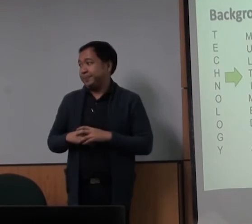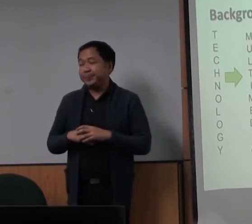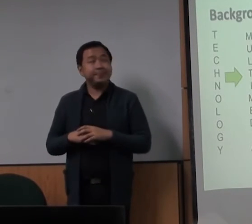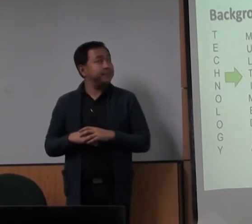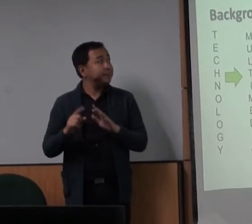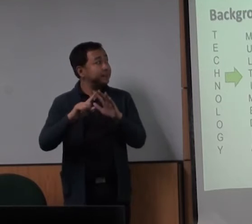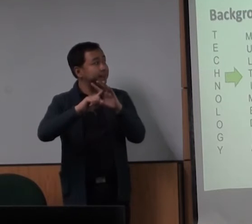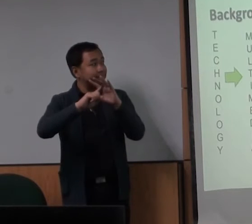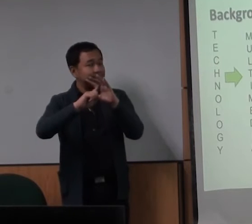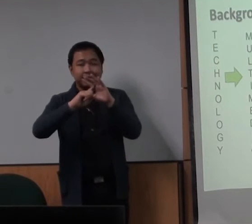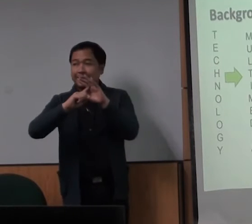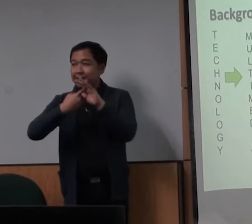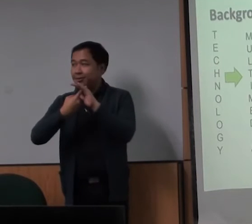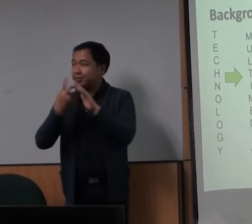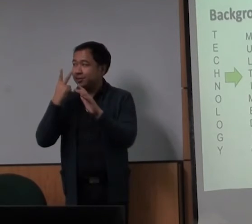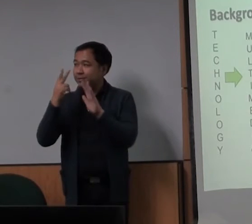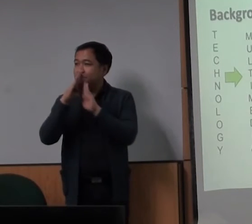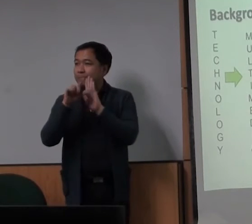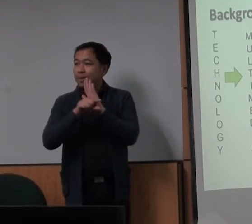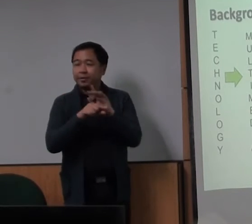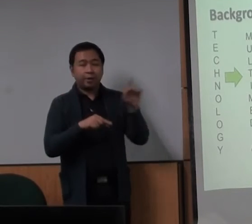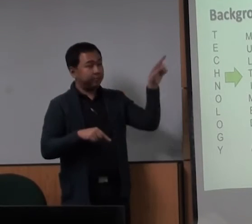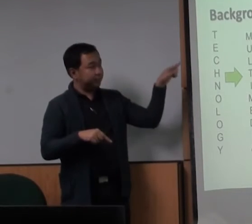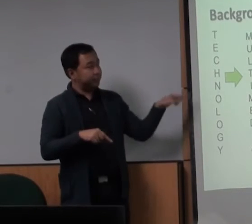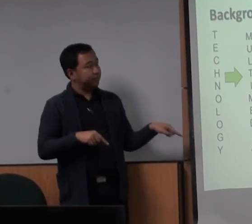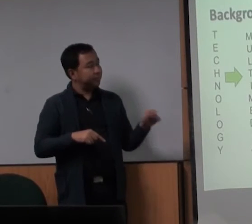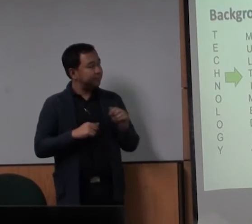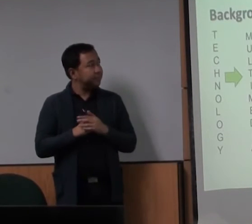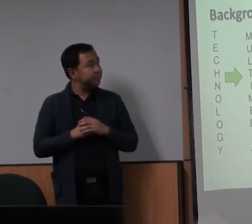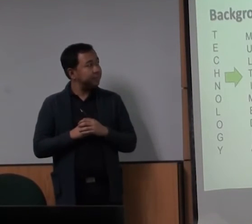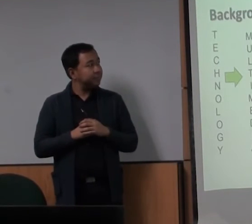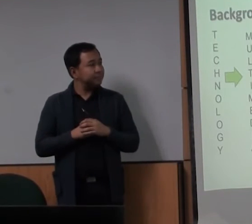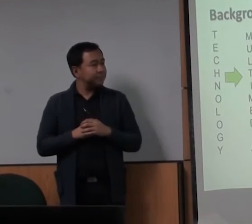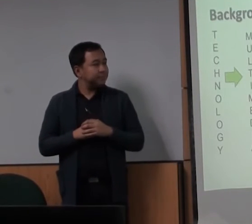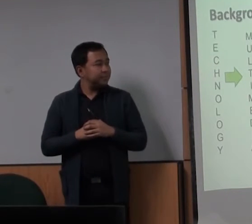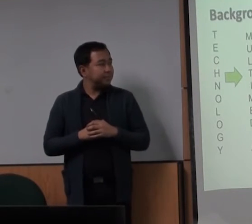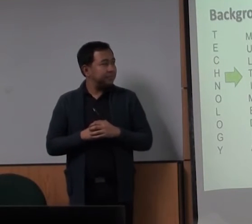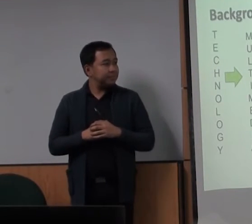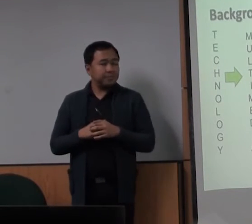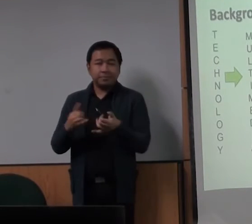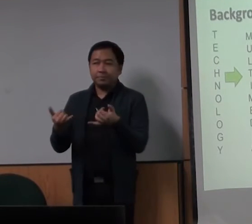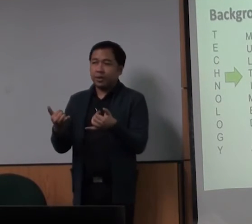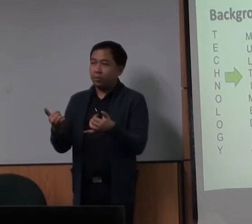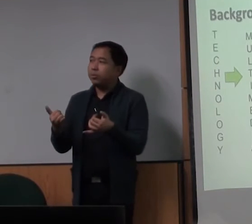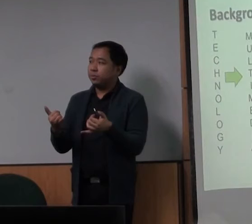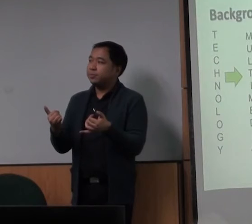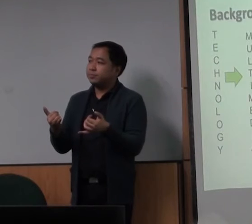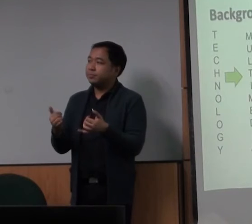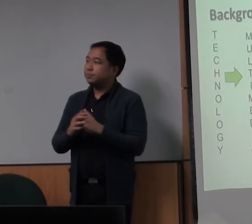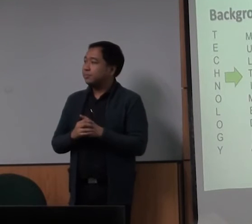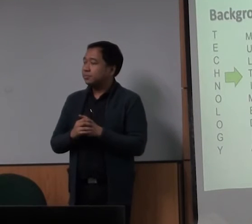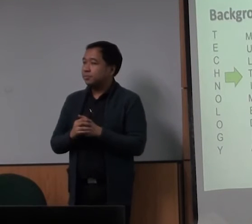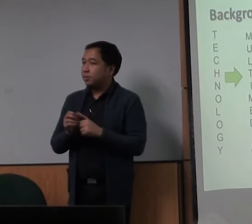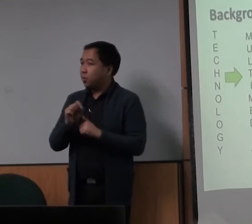To start off, here's the background of the study. So nowadays, it's been,